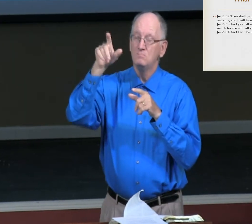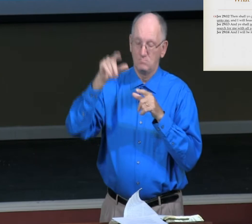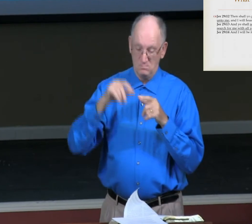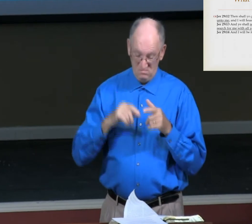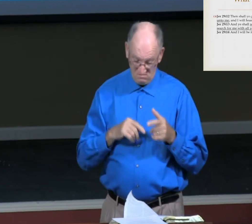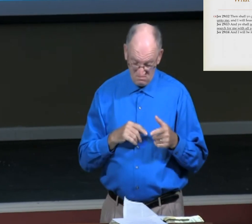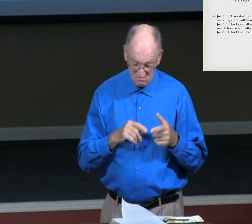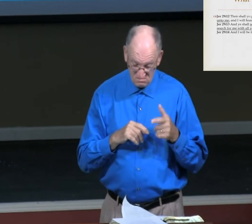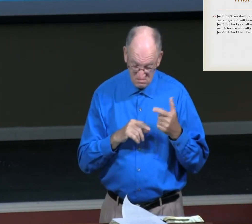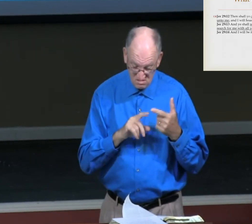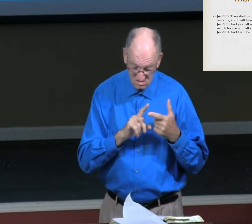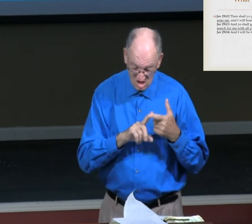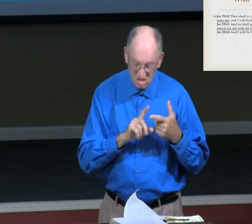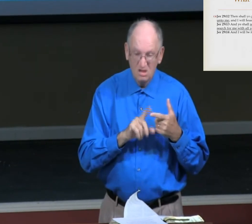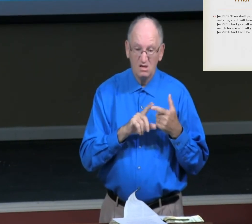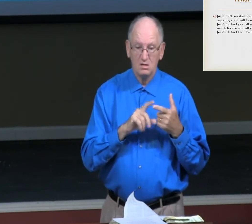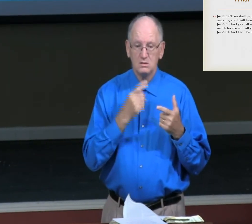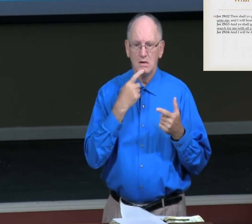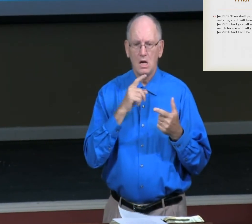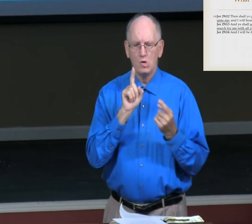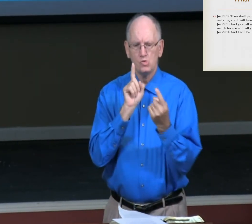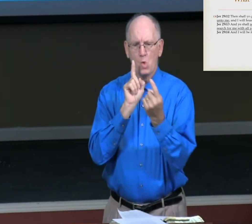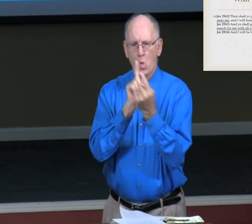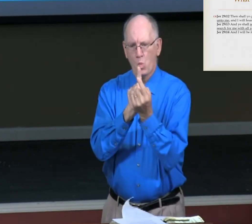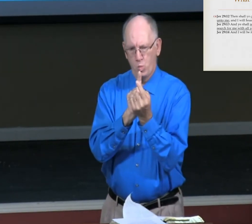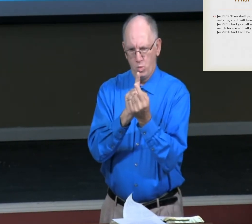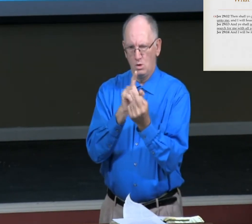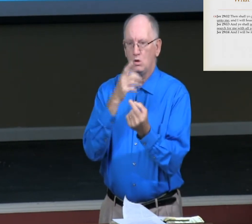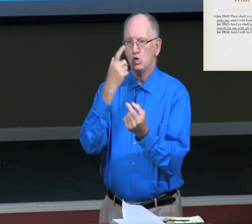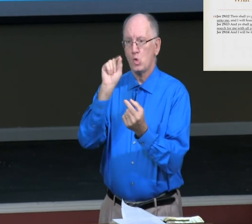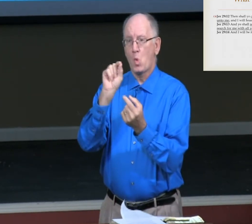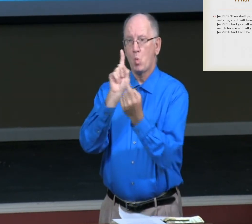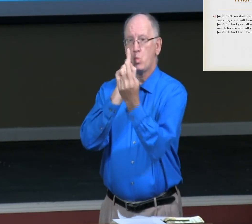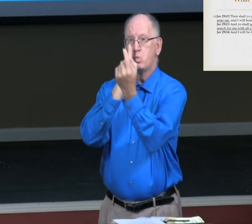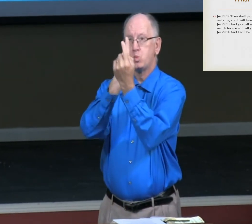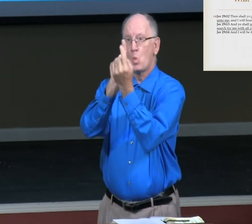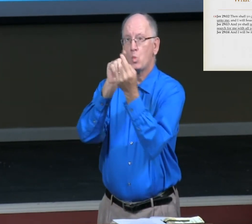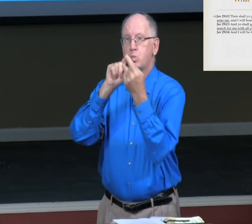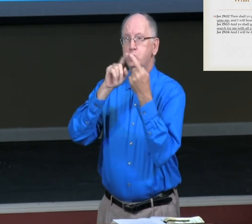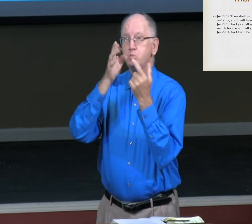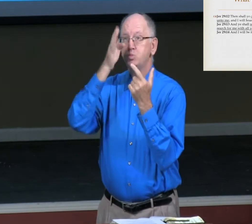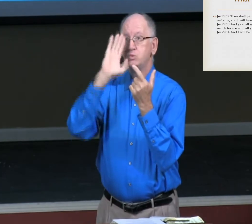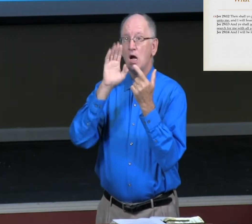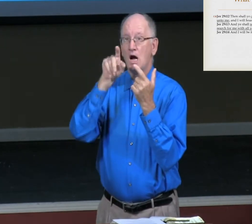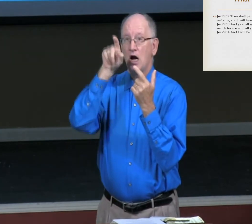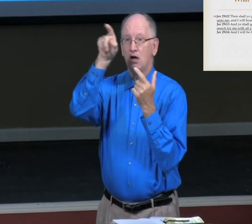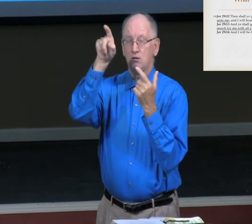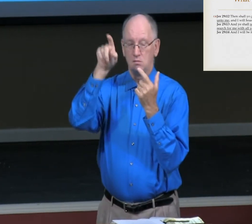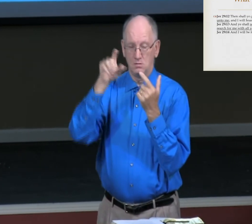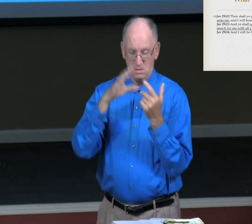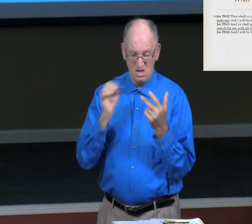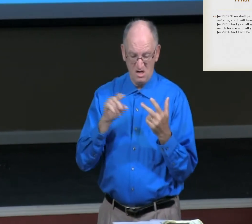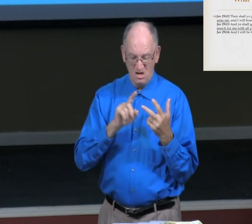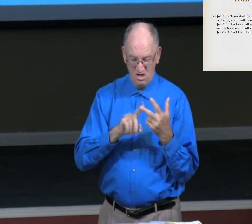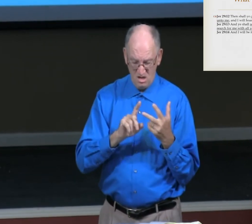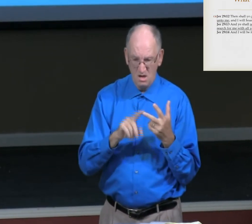So God wants us to call upon him. Then it says, go and pray to me. So it means go up to